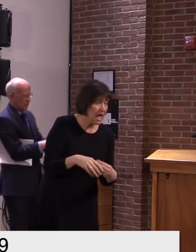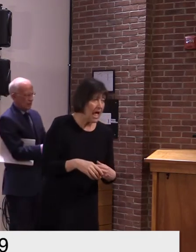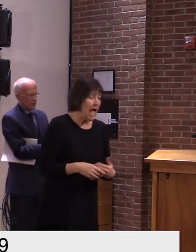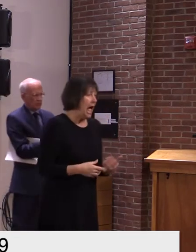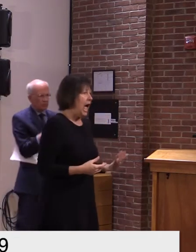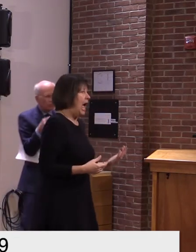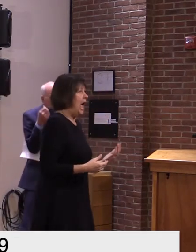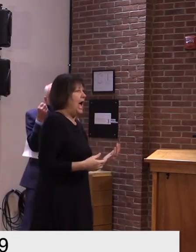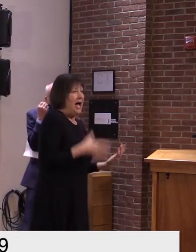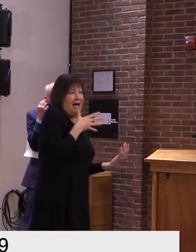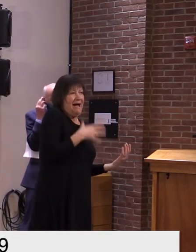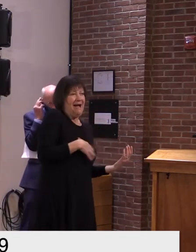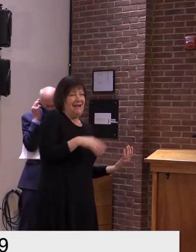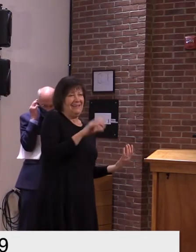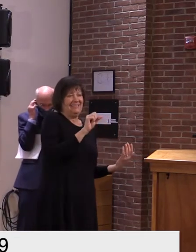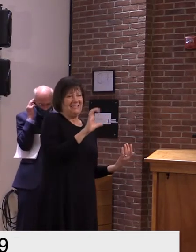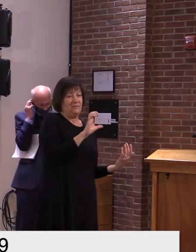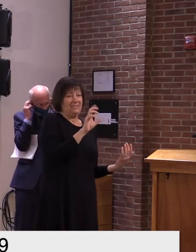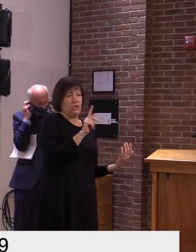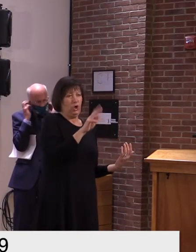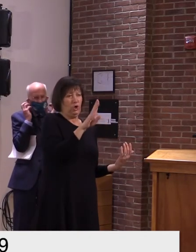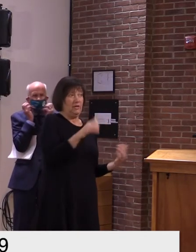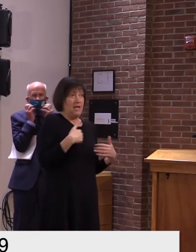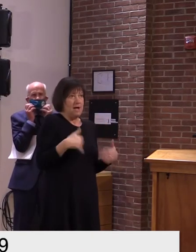I don't have anything to add on that.